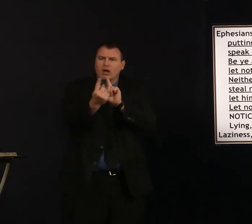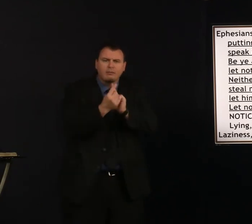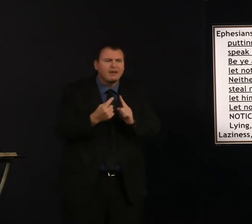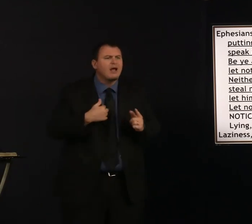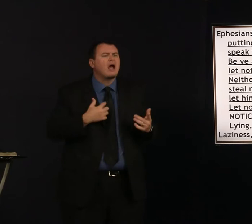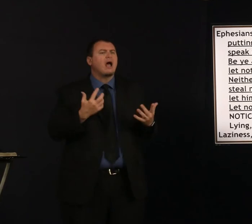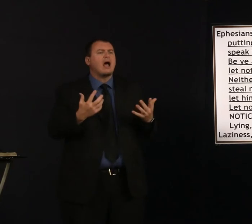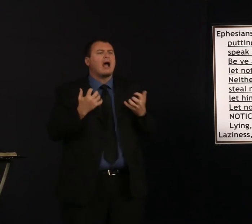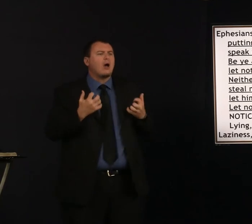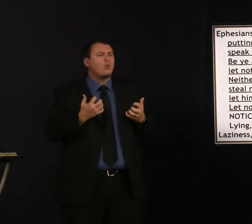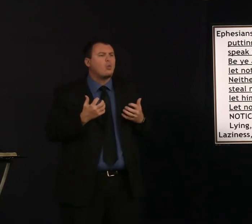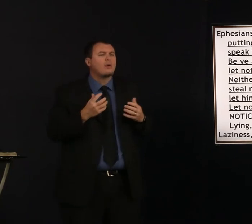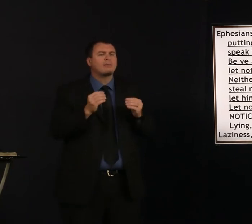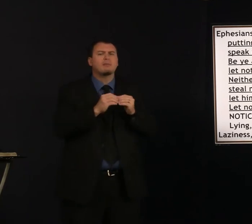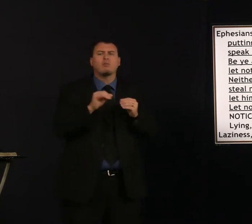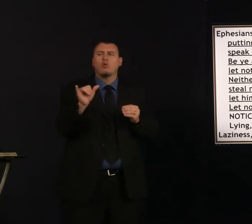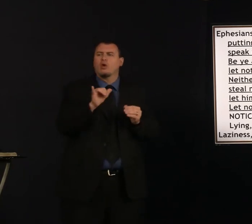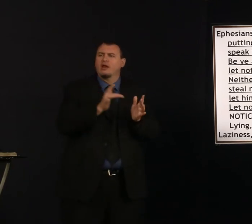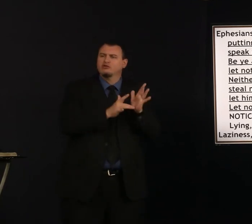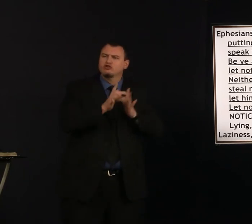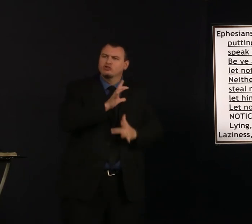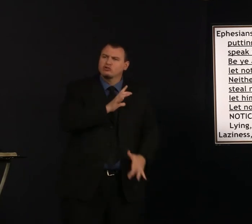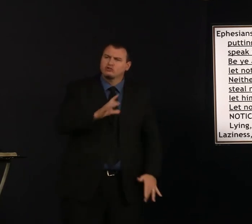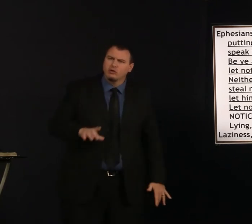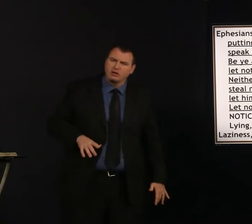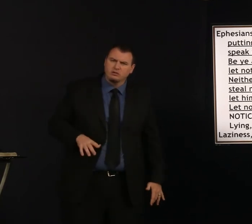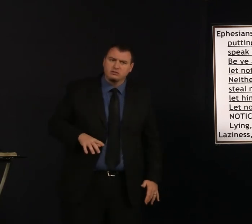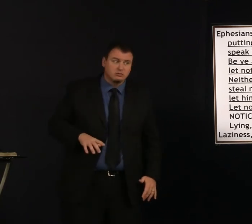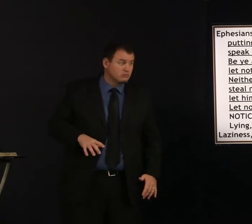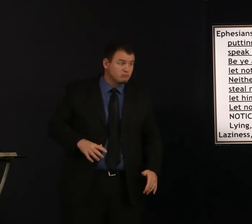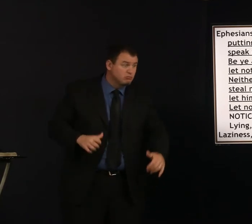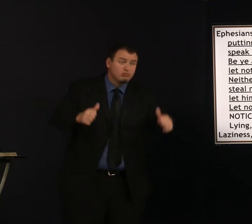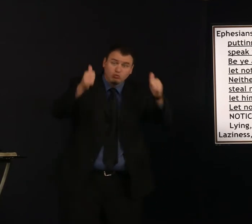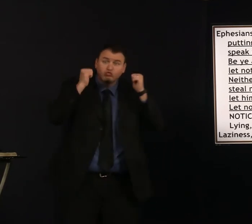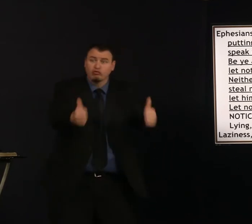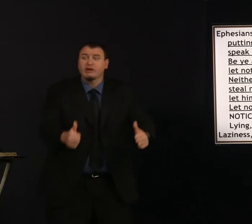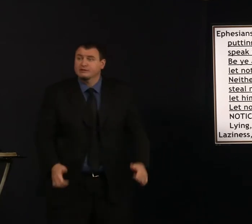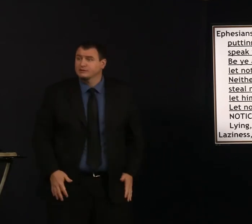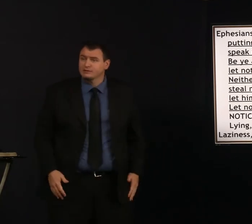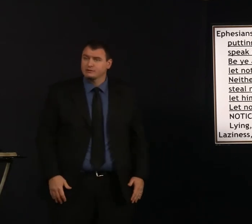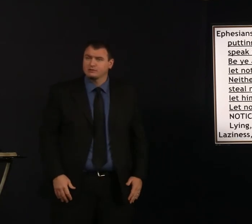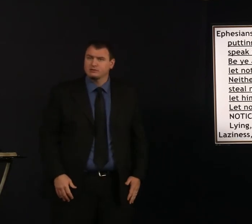And I have people come to me and say, I want to be more like Jesus. Good for you.